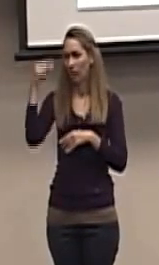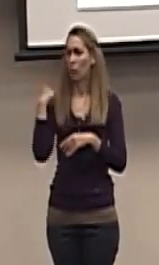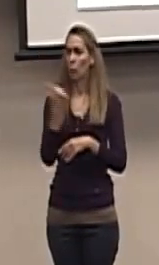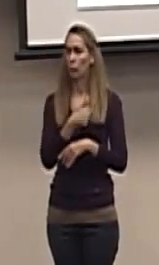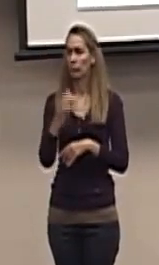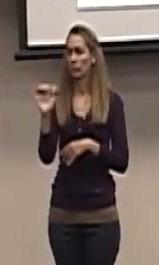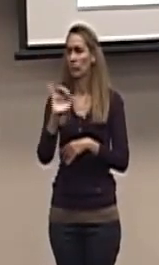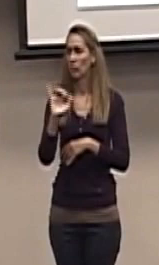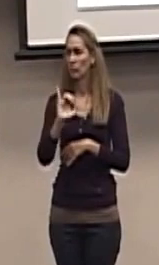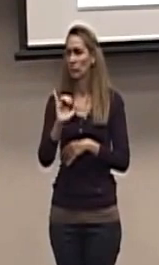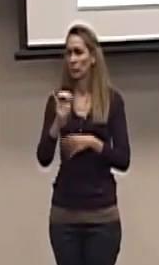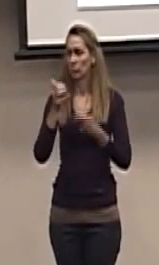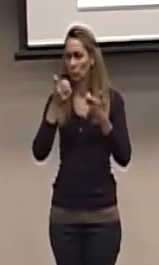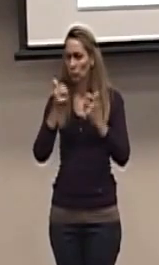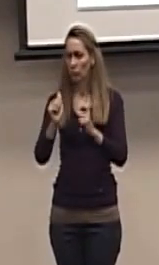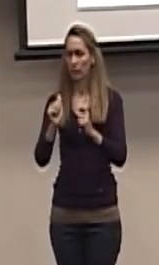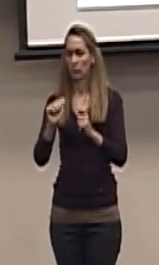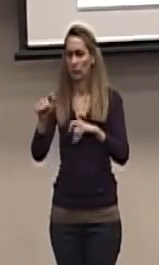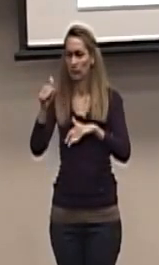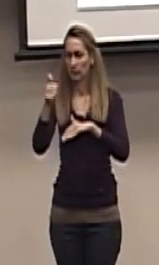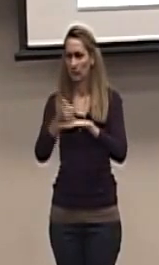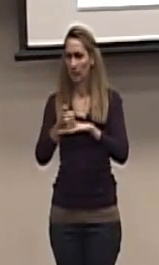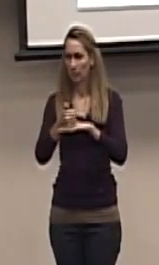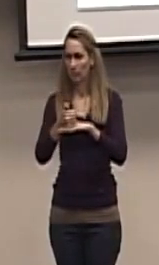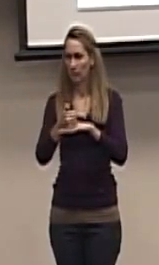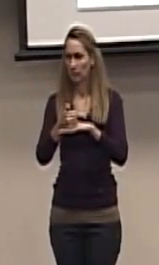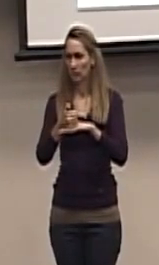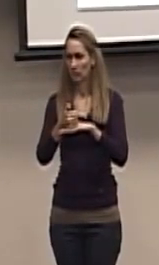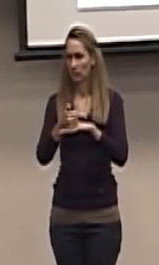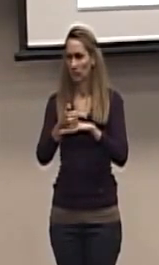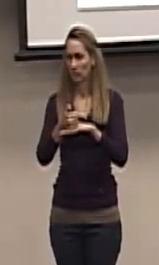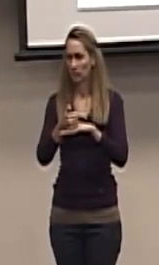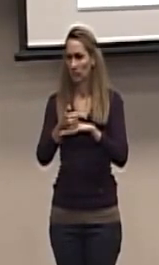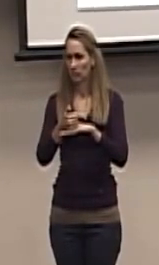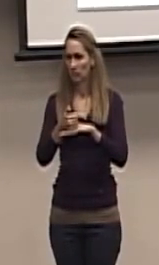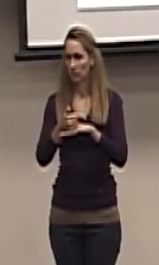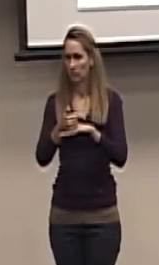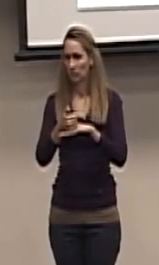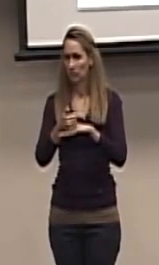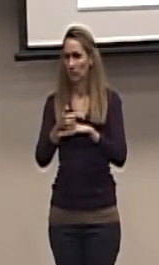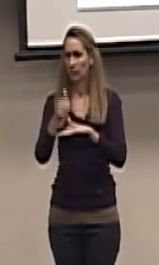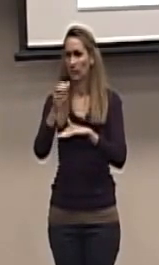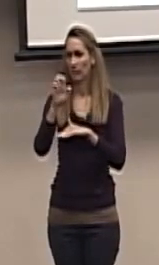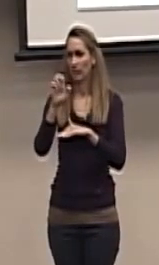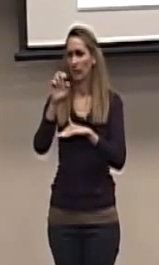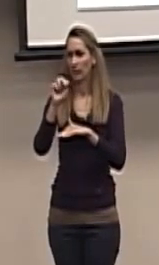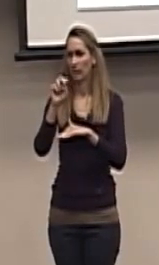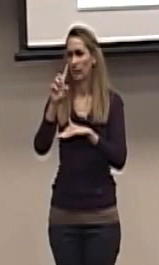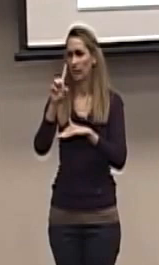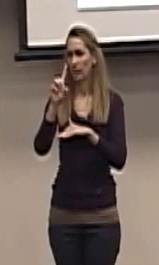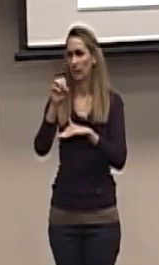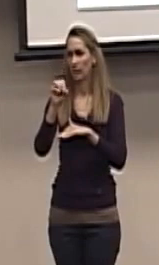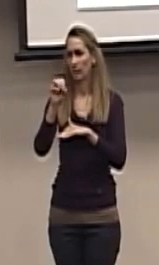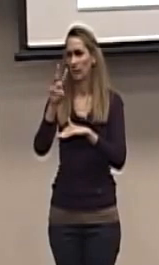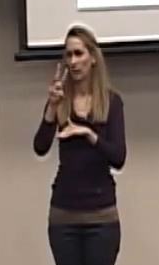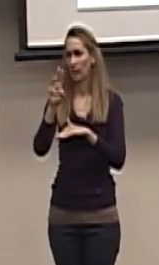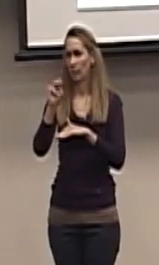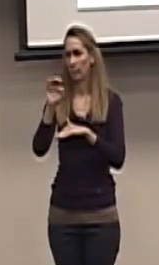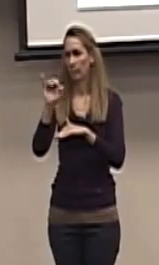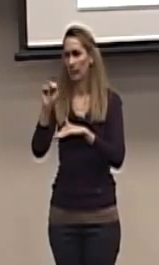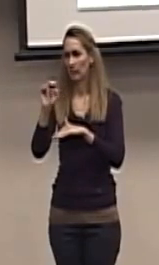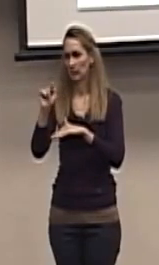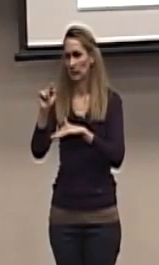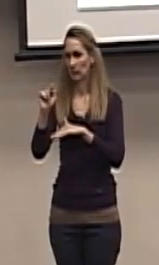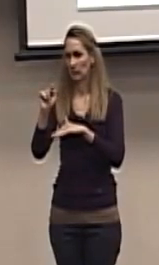also seeking to establish endowment because for all these years, Ghana Bible College has significantly depended